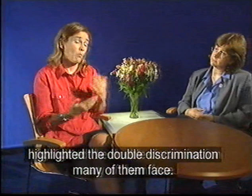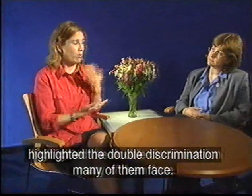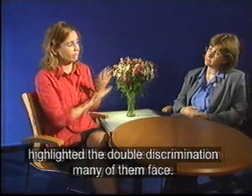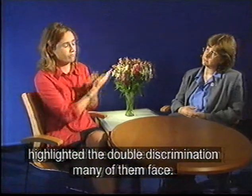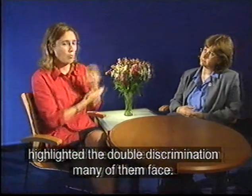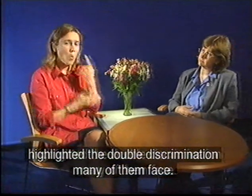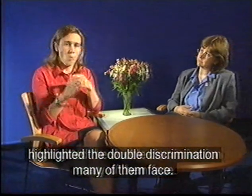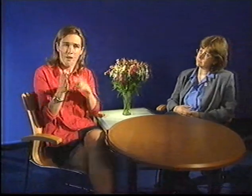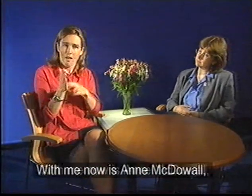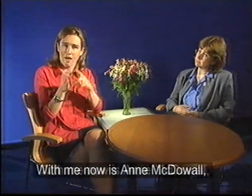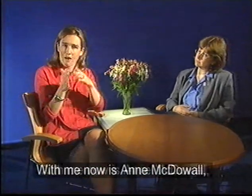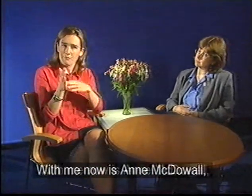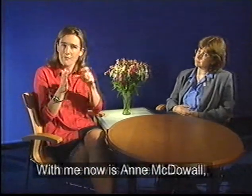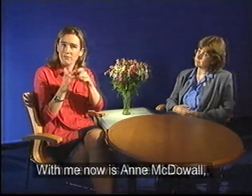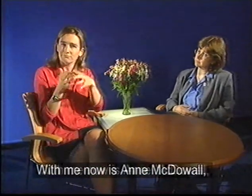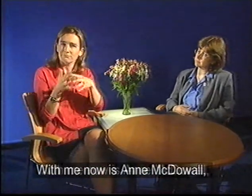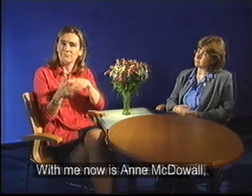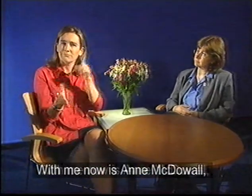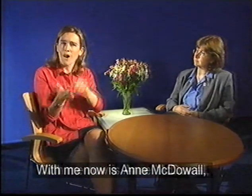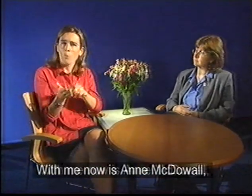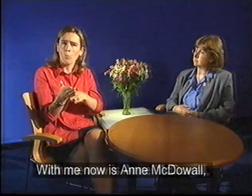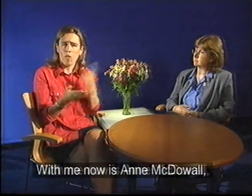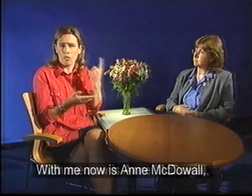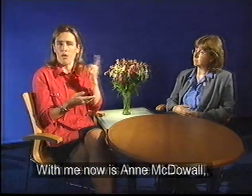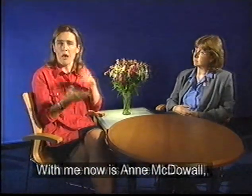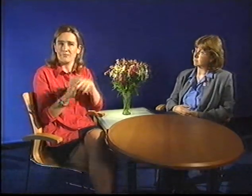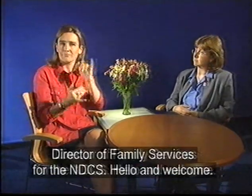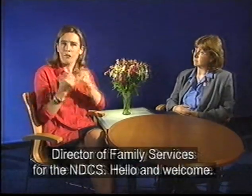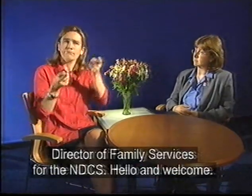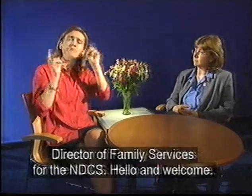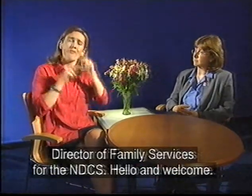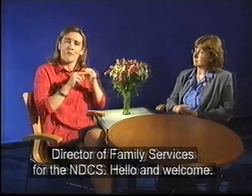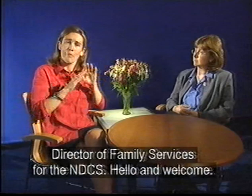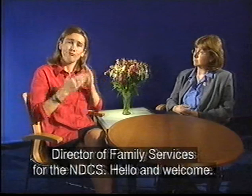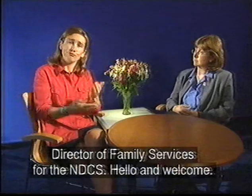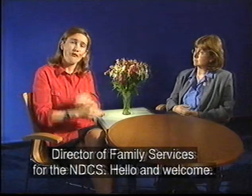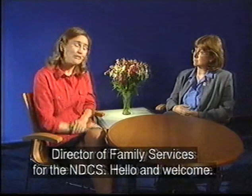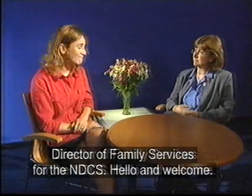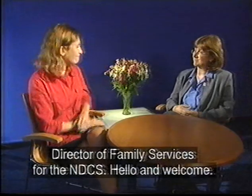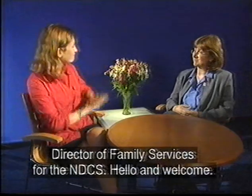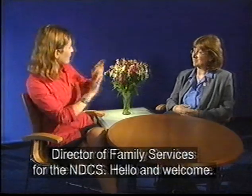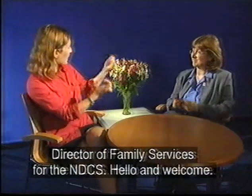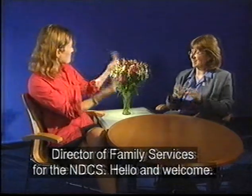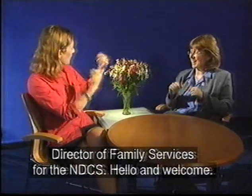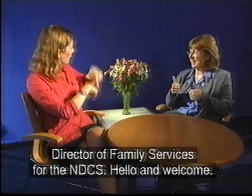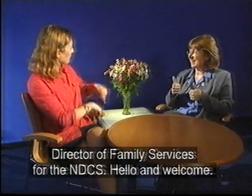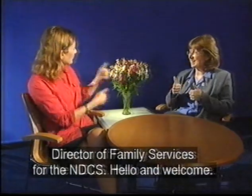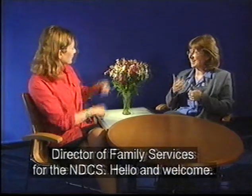face. With me now is Anne McDowell, Director of Family Services for the NDCS. Hello, Anne, and welcome to the